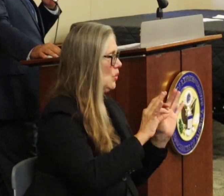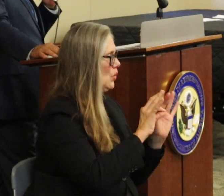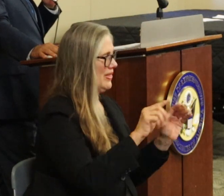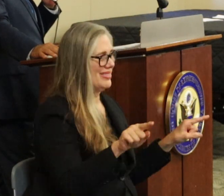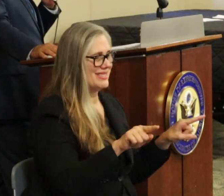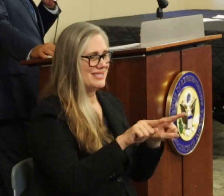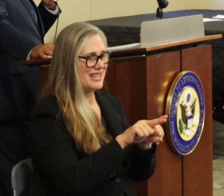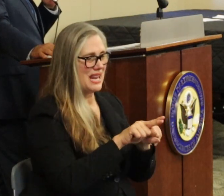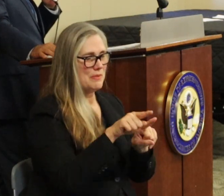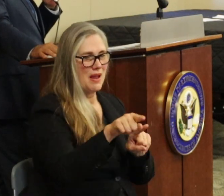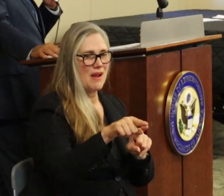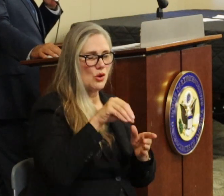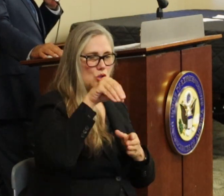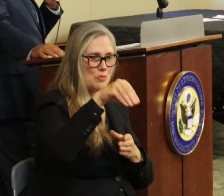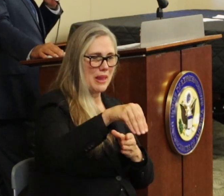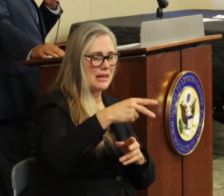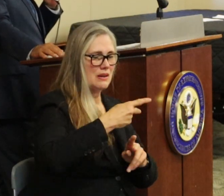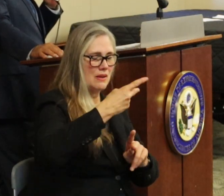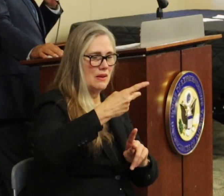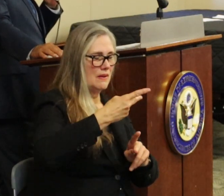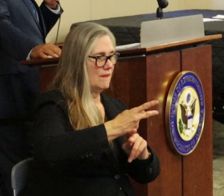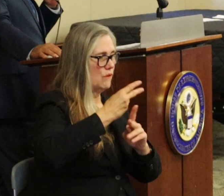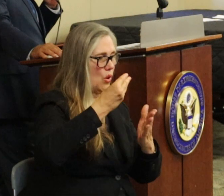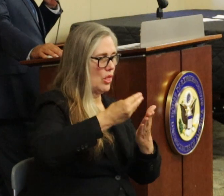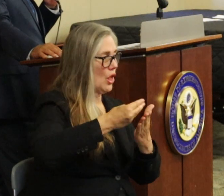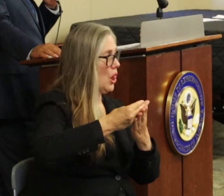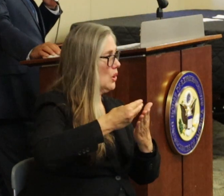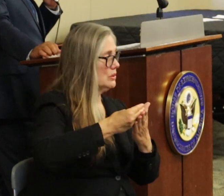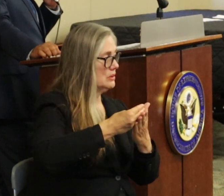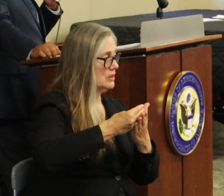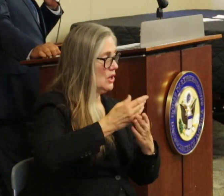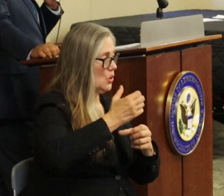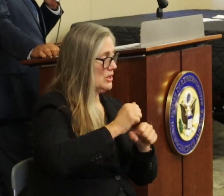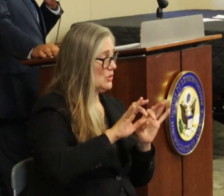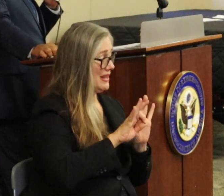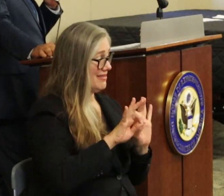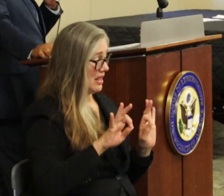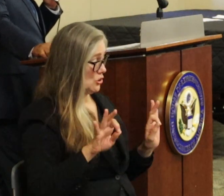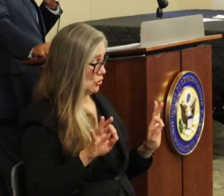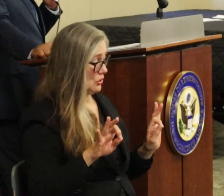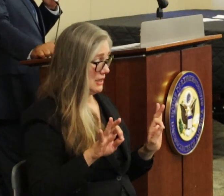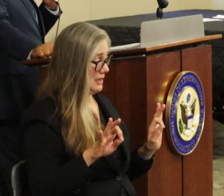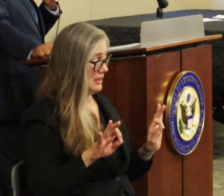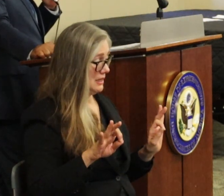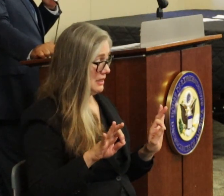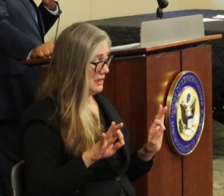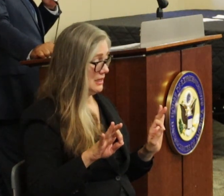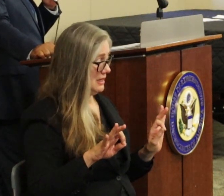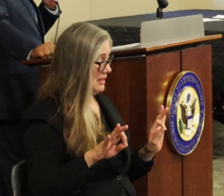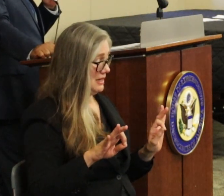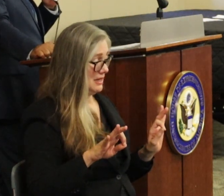pay for, even after all the discussion about it. When you get a degree like that, and the market